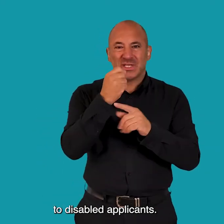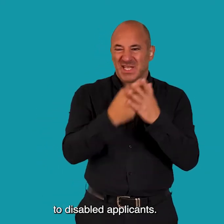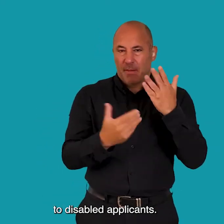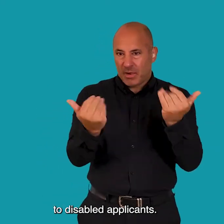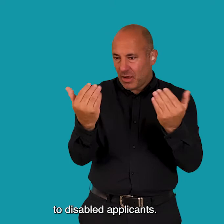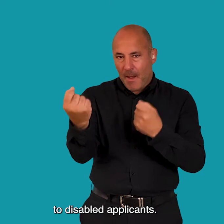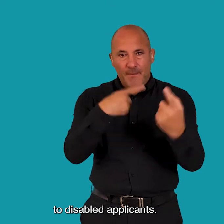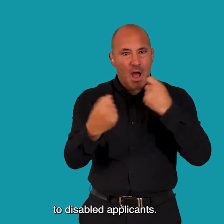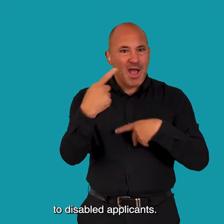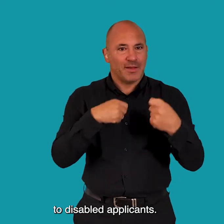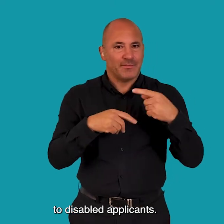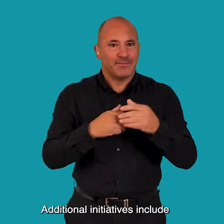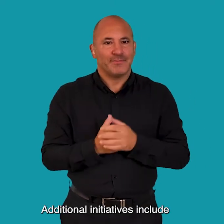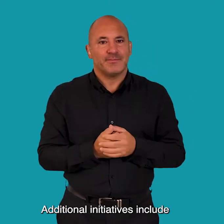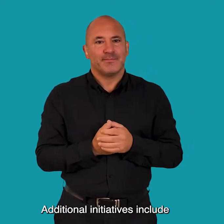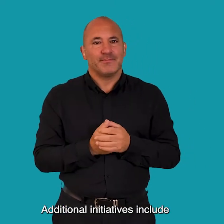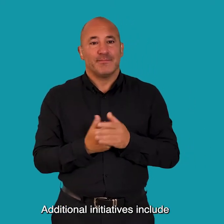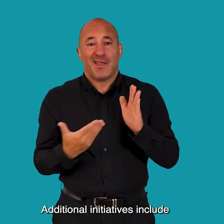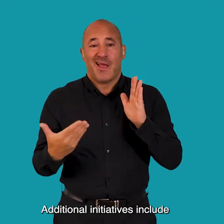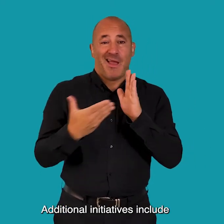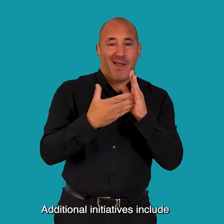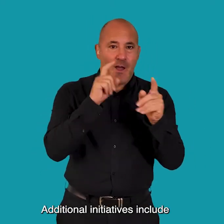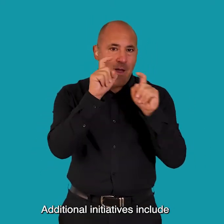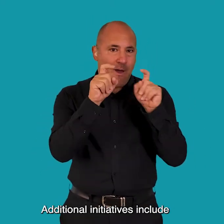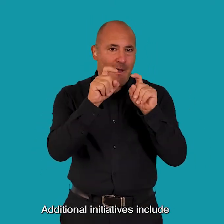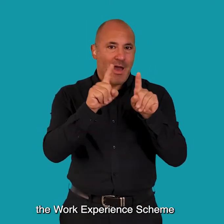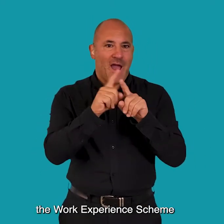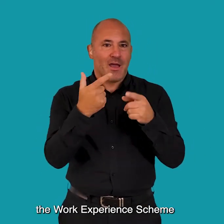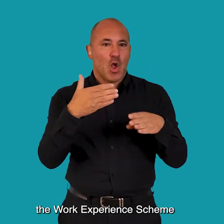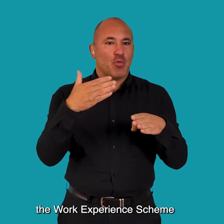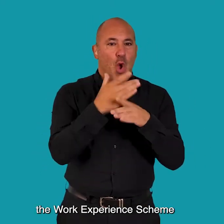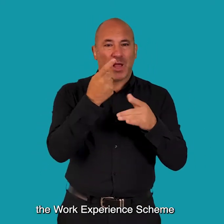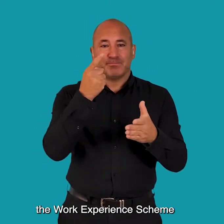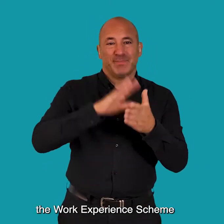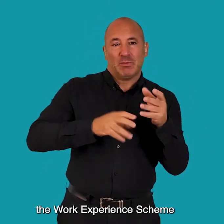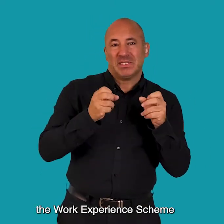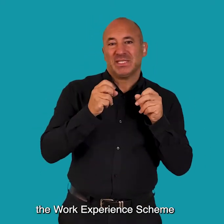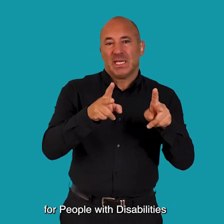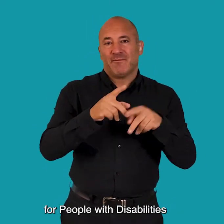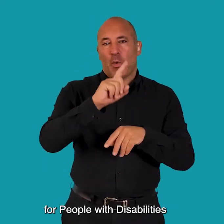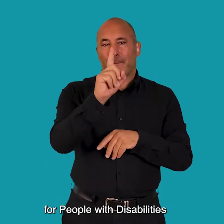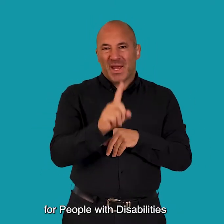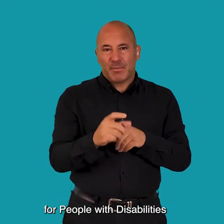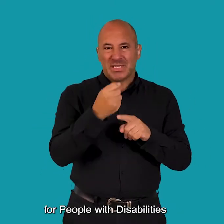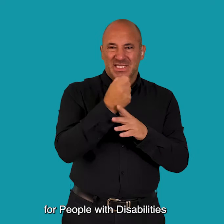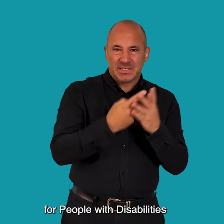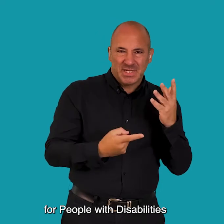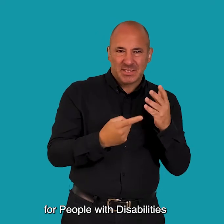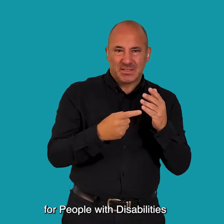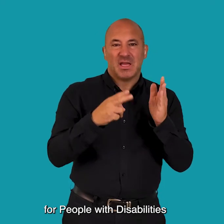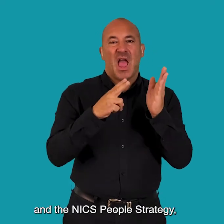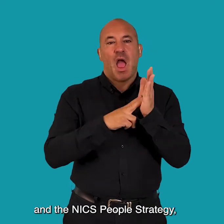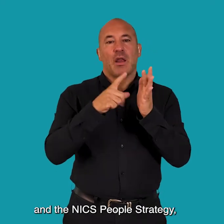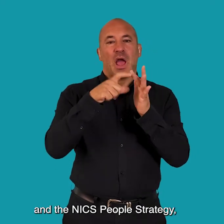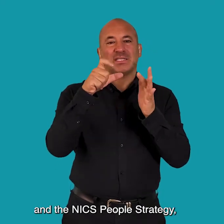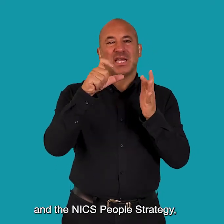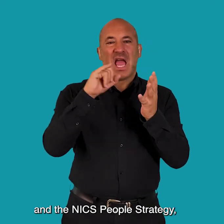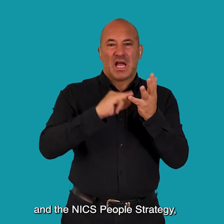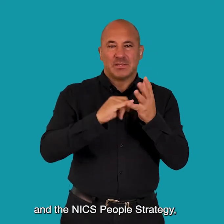disabled applicants. Additional initiatives include the Work Experience Scheme for People with Disabilities and the NICS People